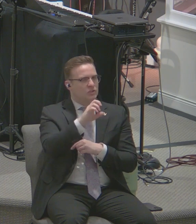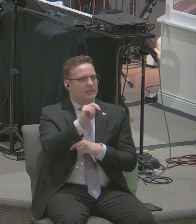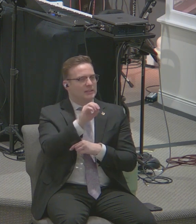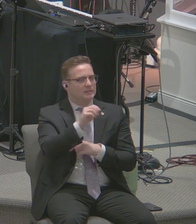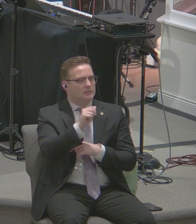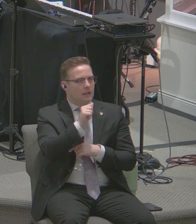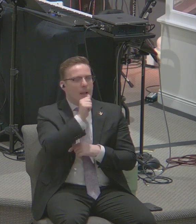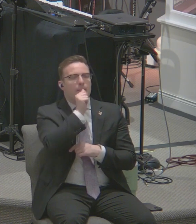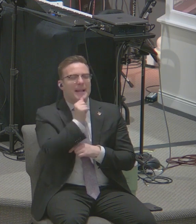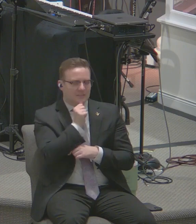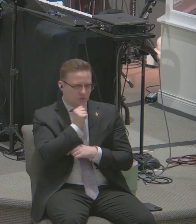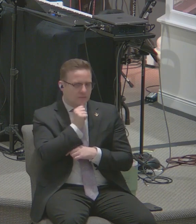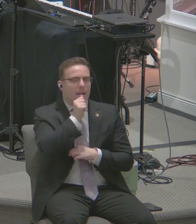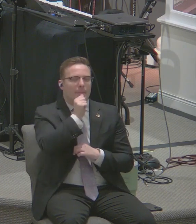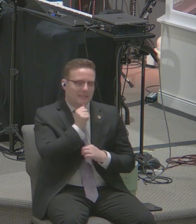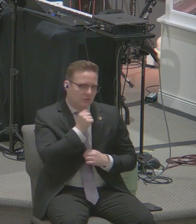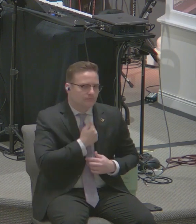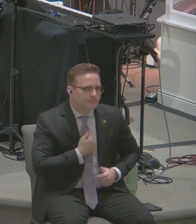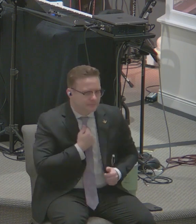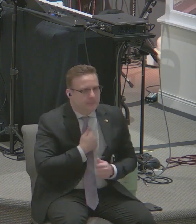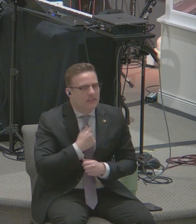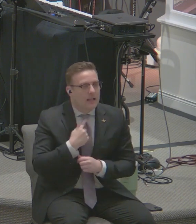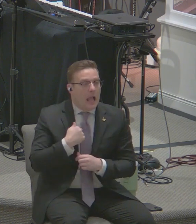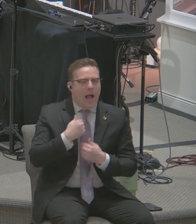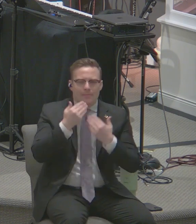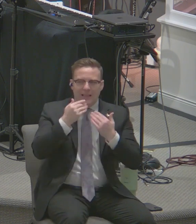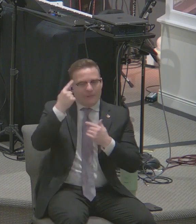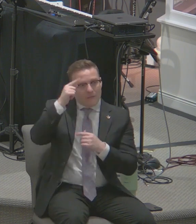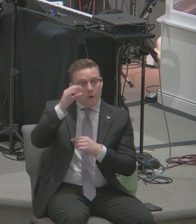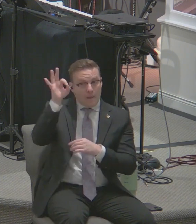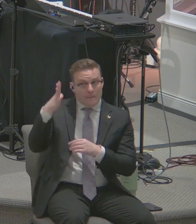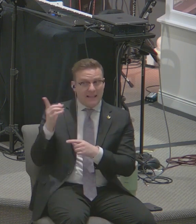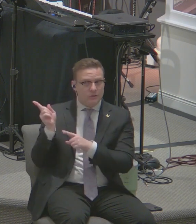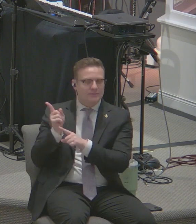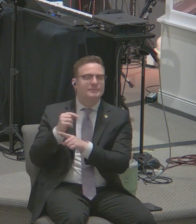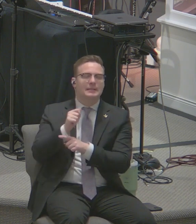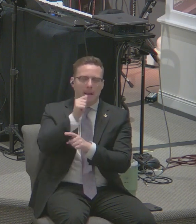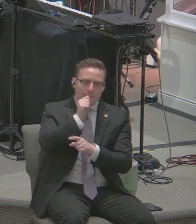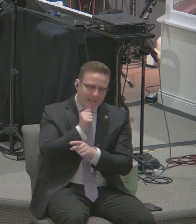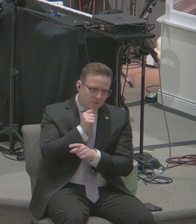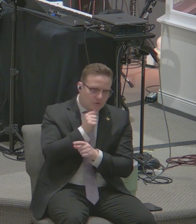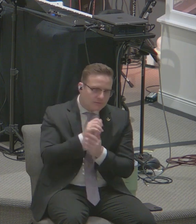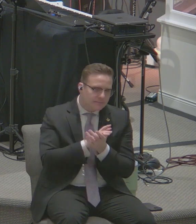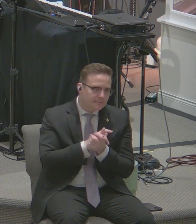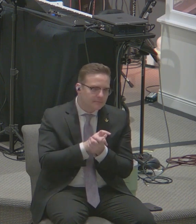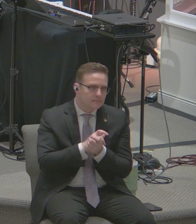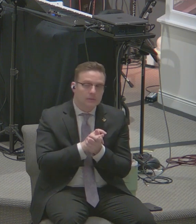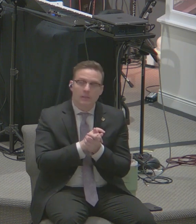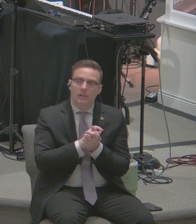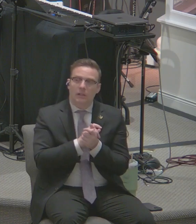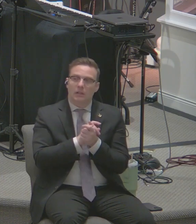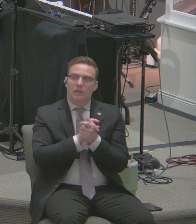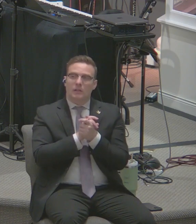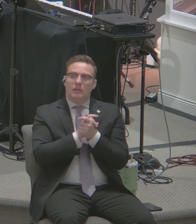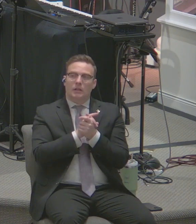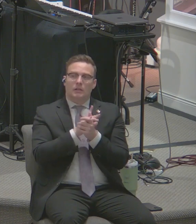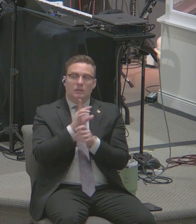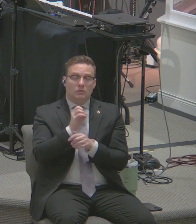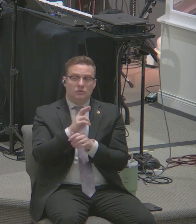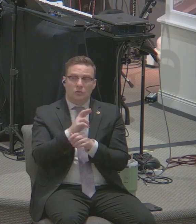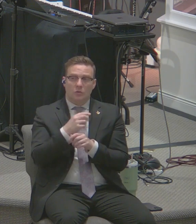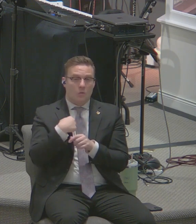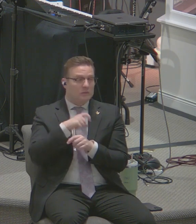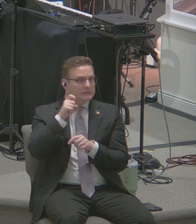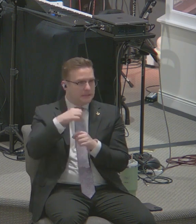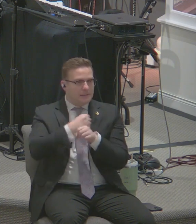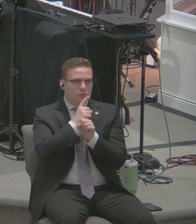want to. I'm thankful for a patient pastor. Reprove means to convict. It means